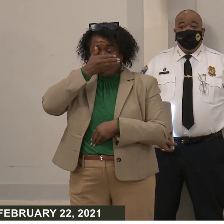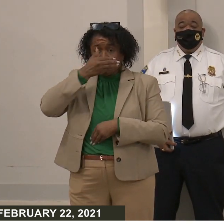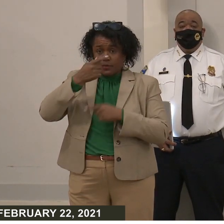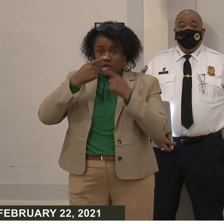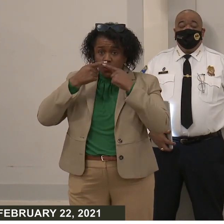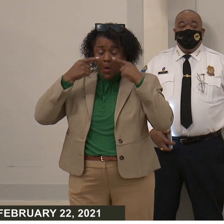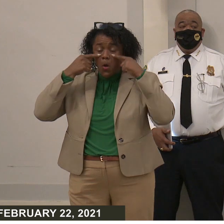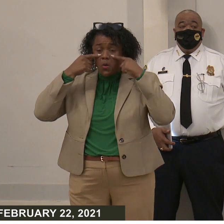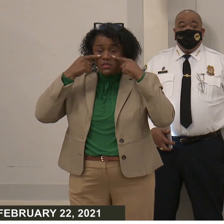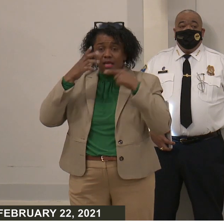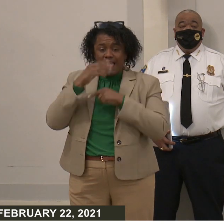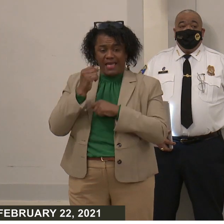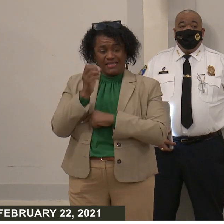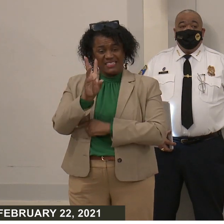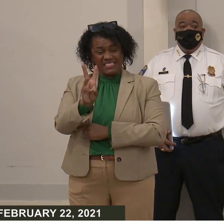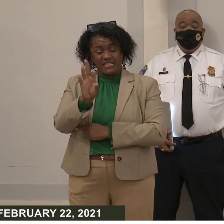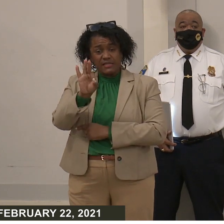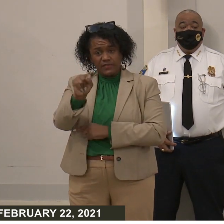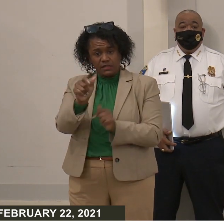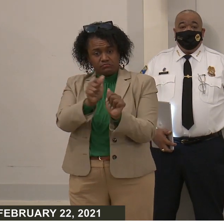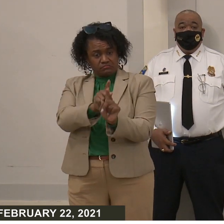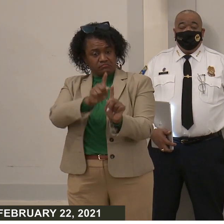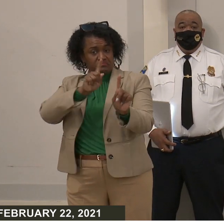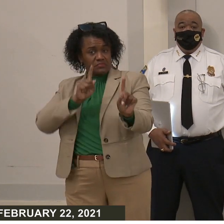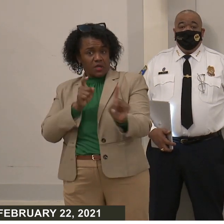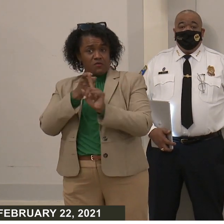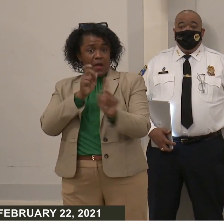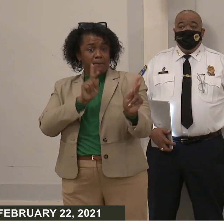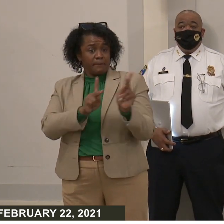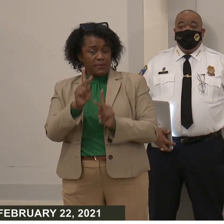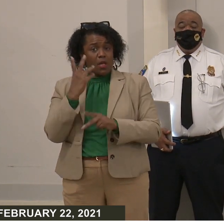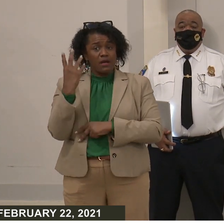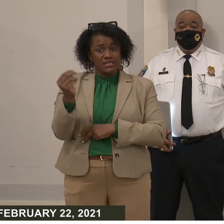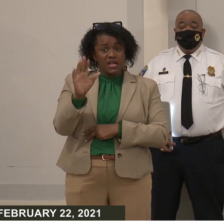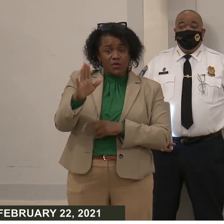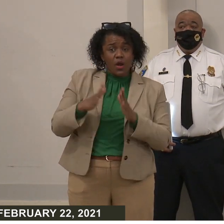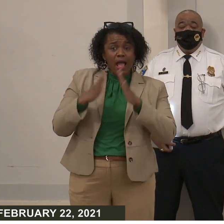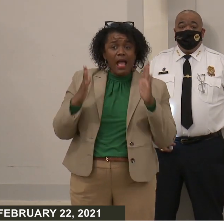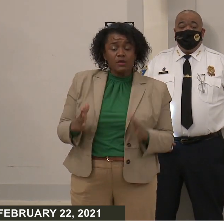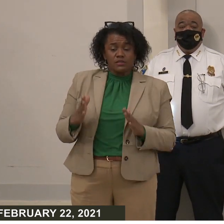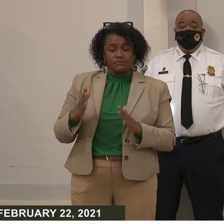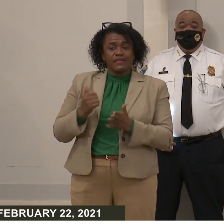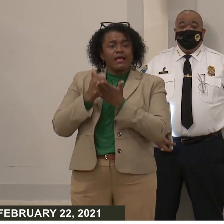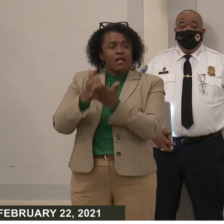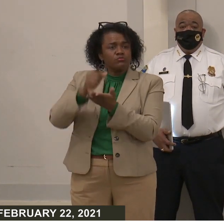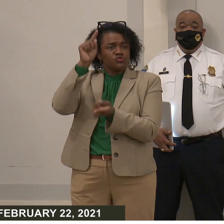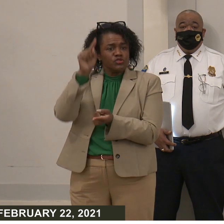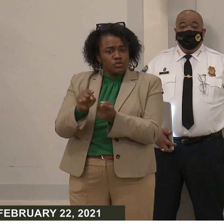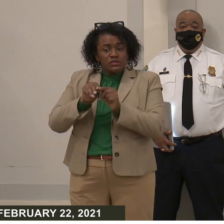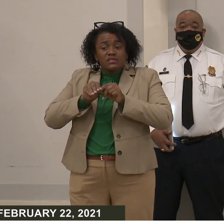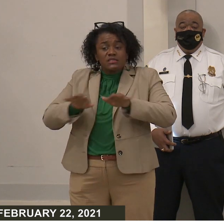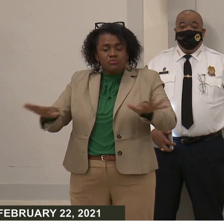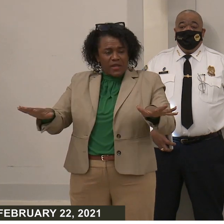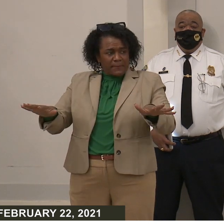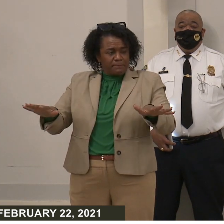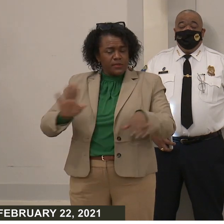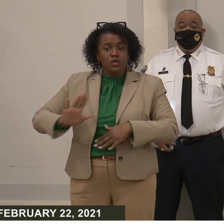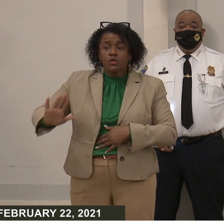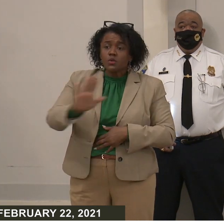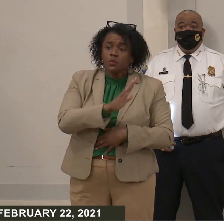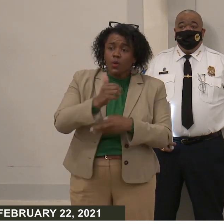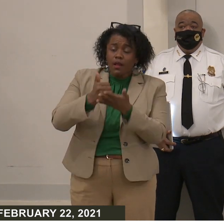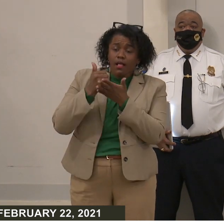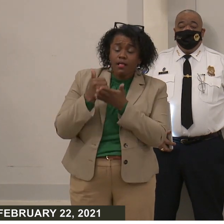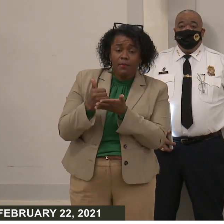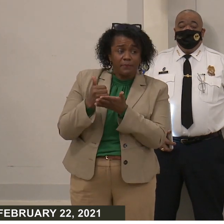and keeping at least 6 feet of distance from others not in your household helps to limit the spread of COVID-19. With your help and continued following of